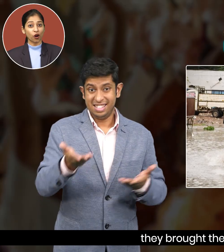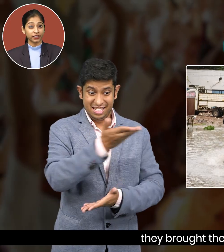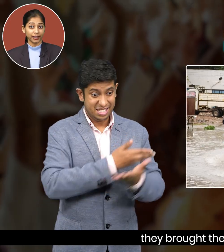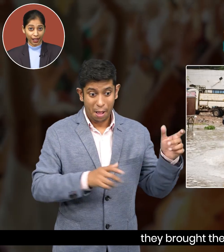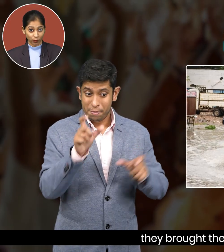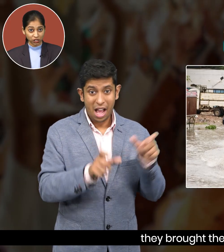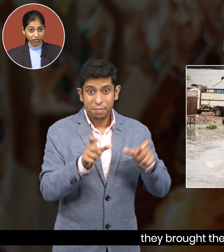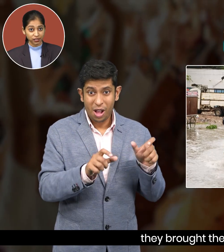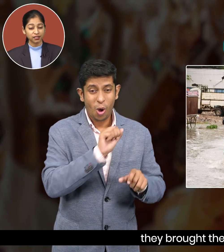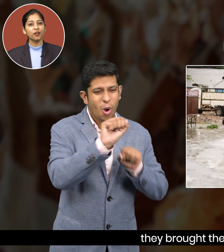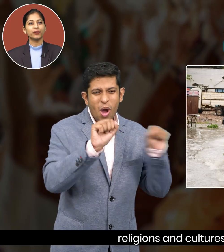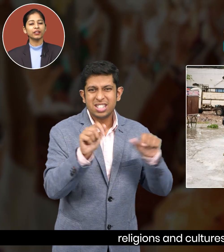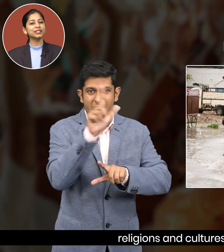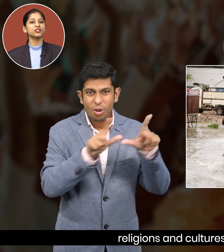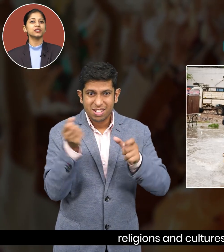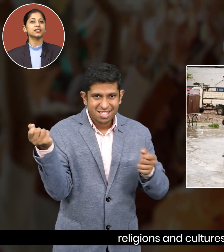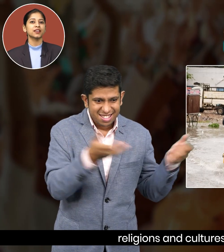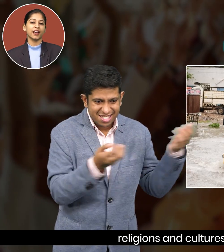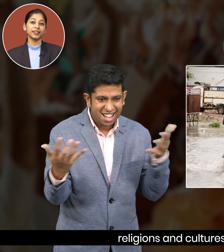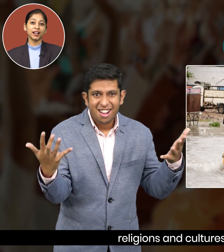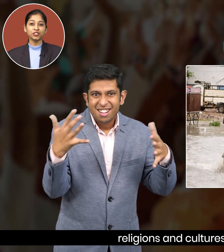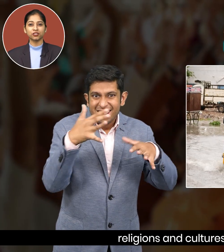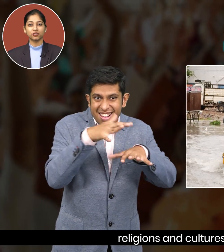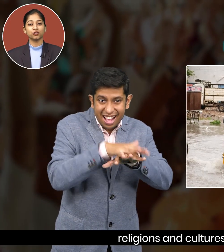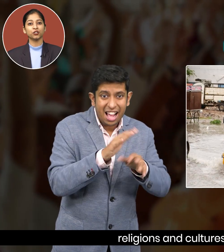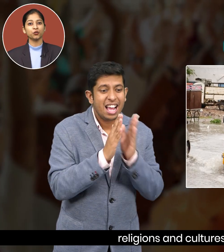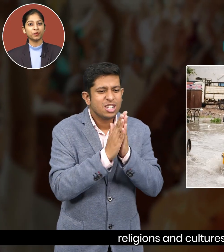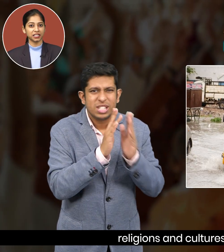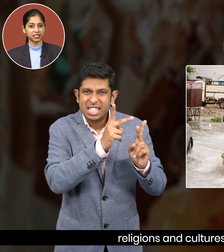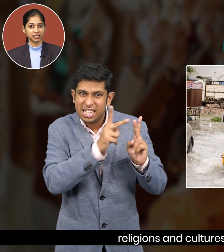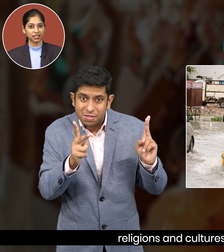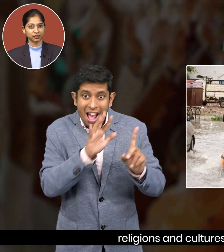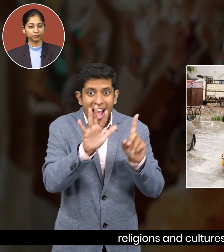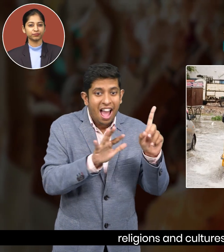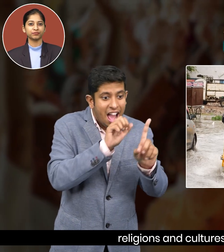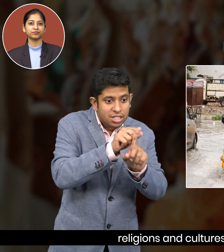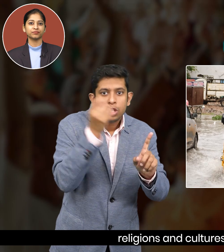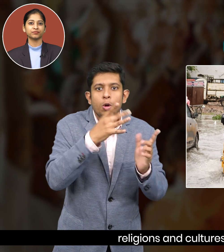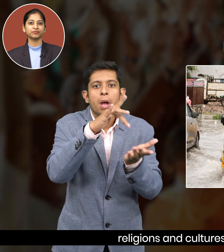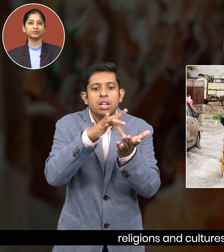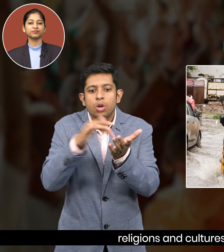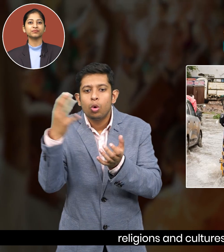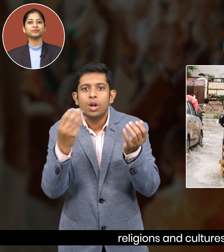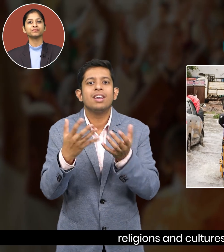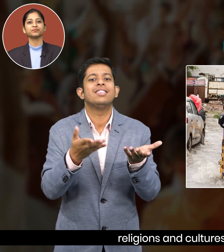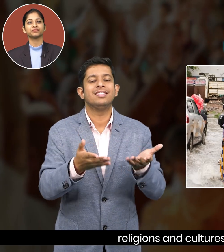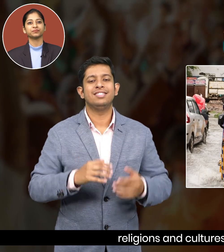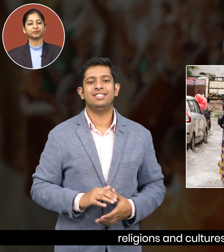They brought their languages, religions, and cultures to the new place